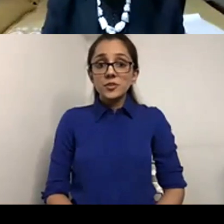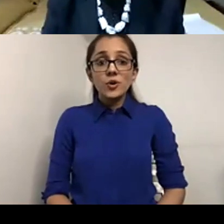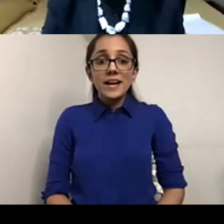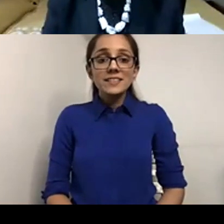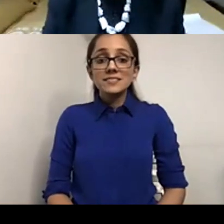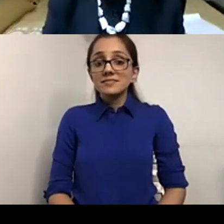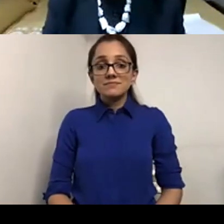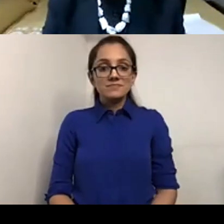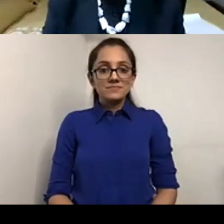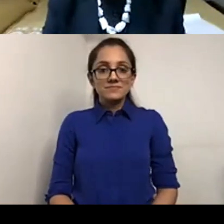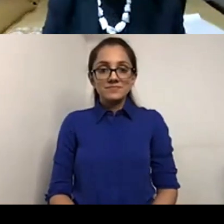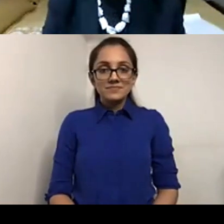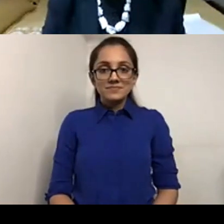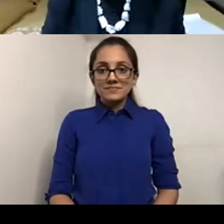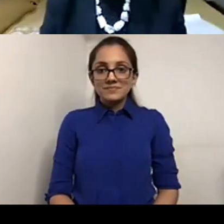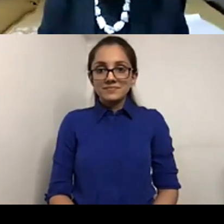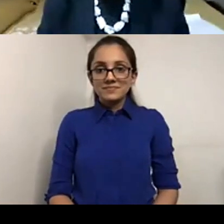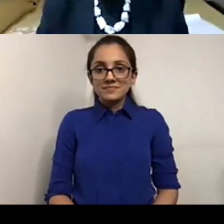Can you go ahead?